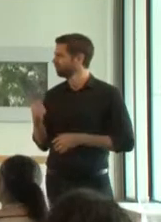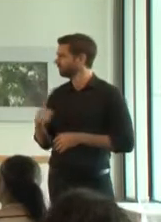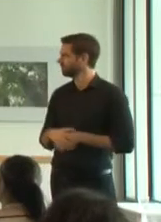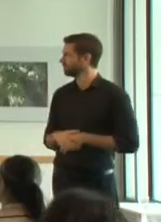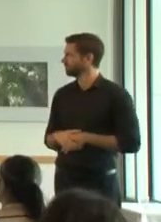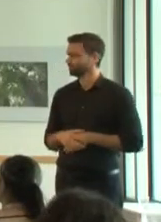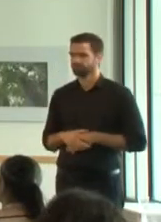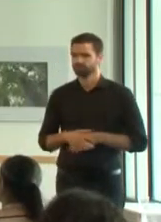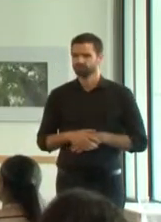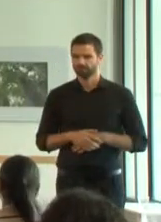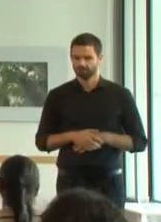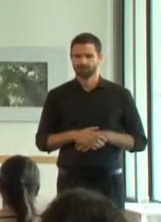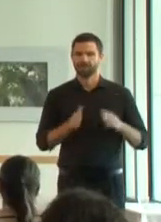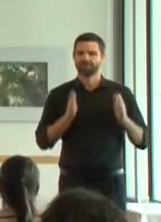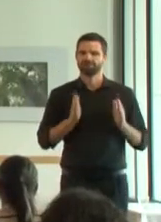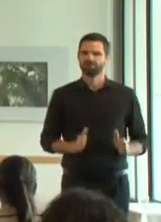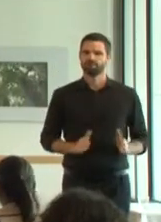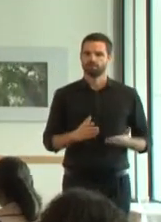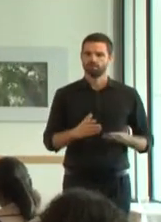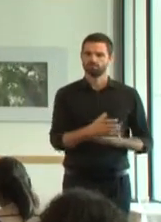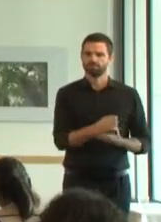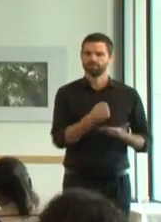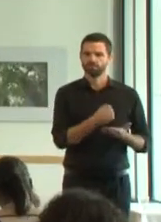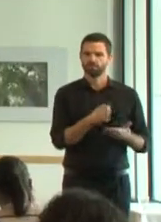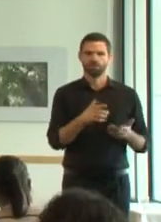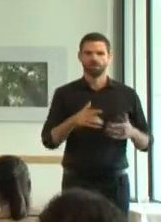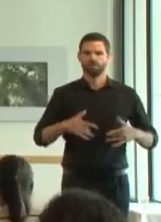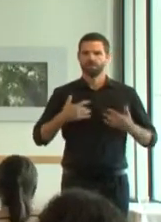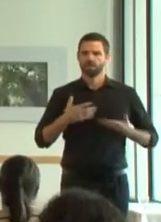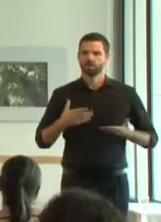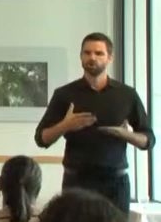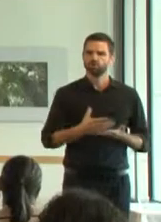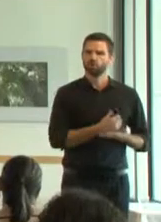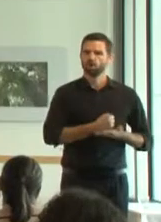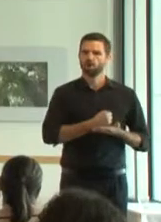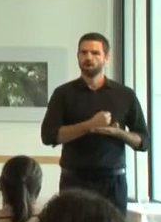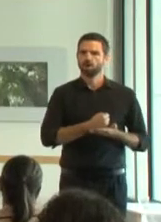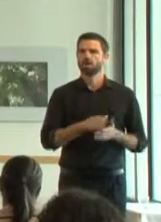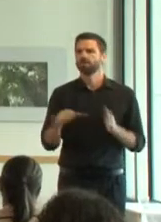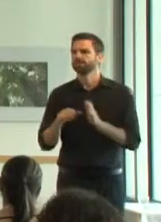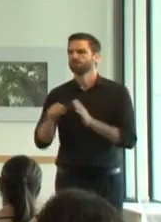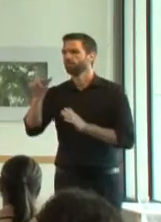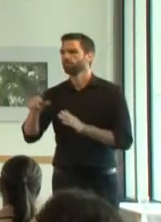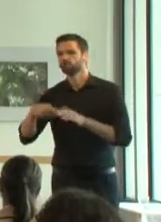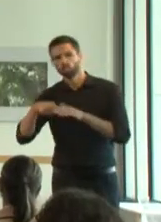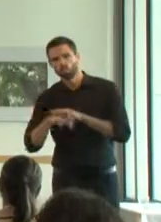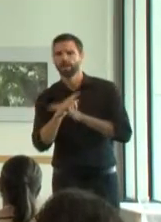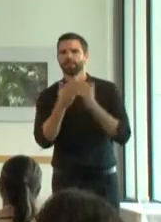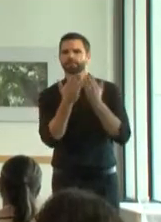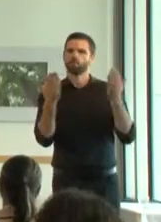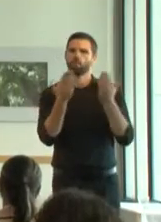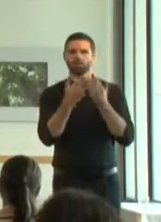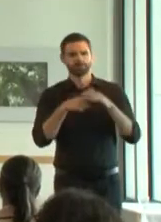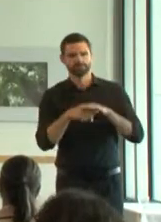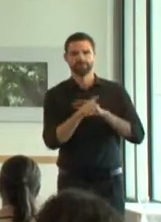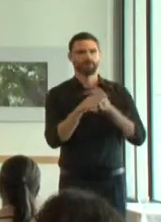Physical preservation. It's secure, right? Basically, it's pretty difficult for somebody to walk in the front door of our buildings,